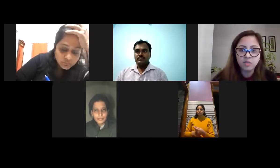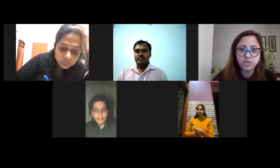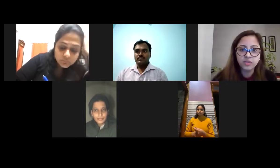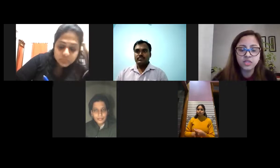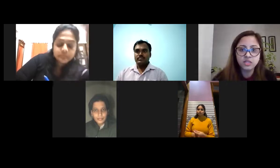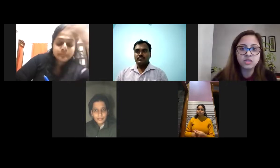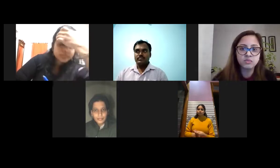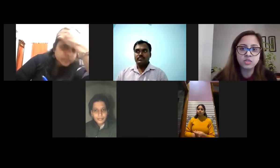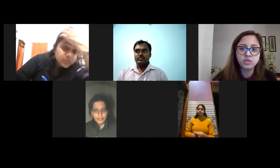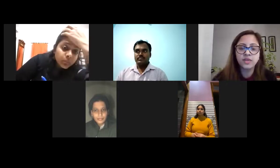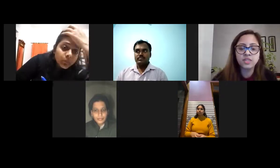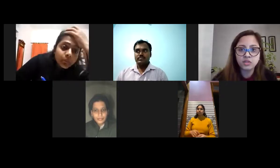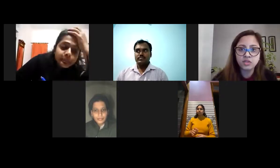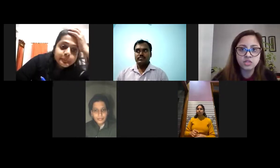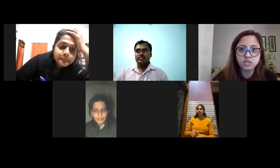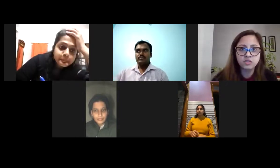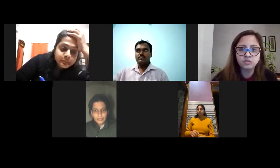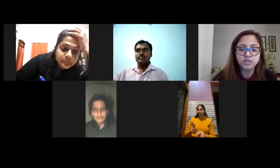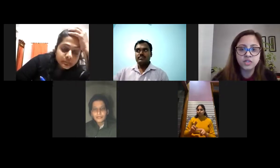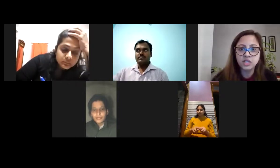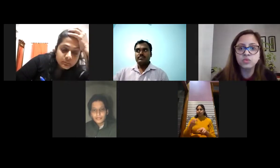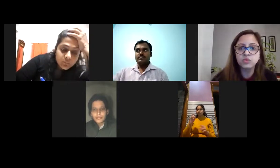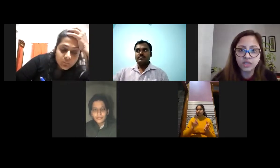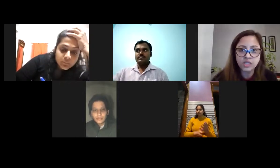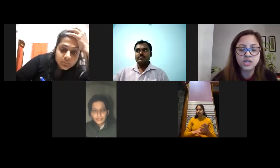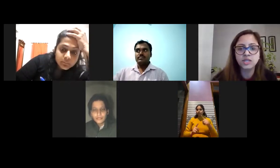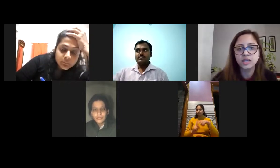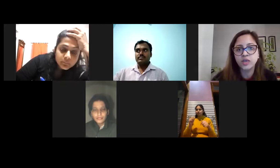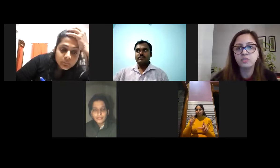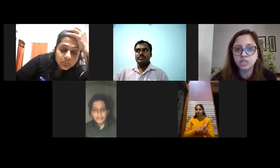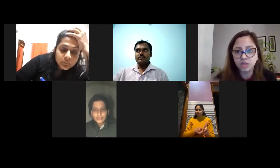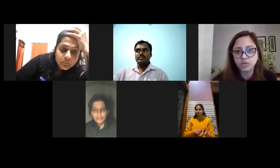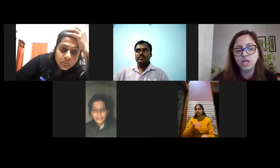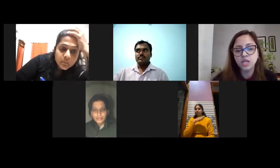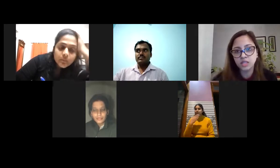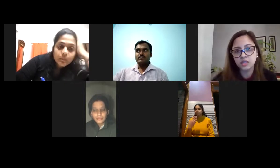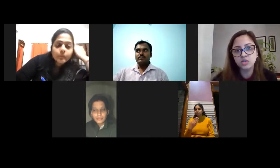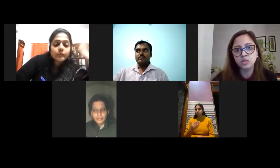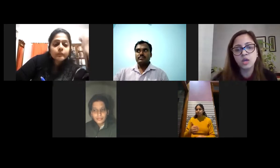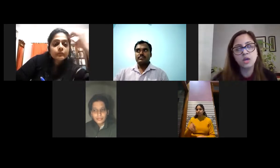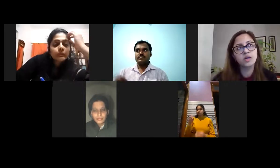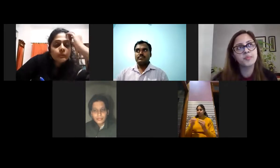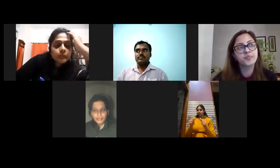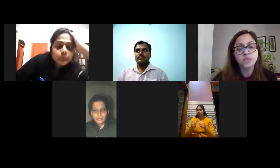Ferndean, but Ferndean, the weather conditions, Ferndean would have killed her. And that is why Bertha was taken